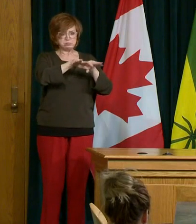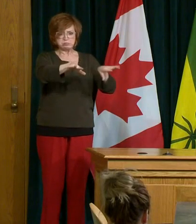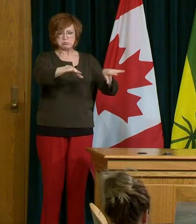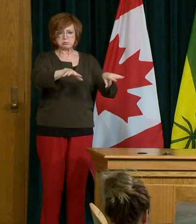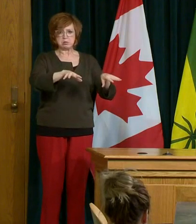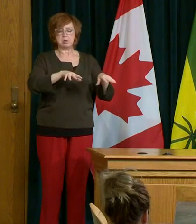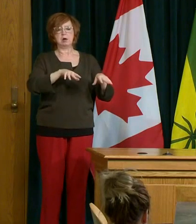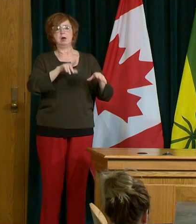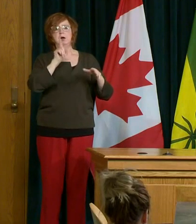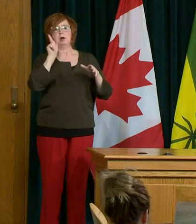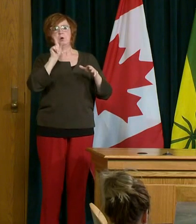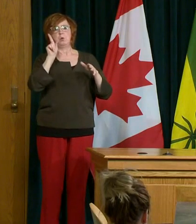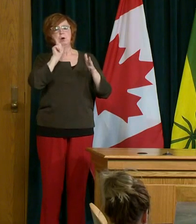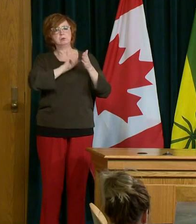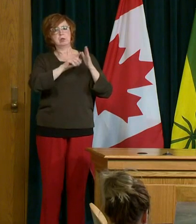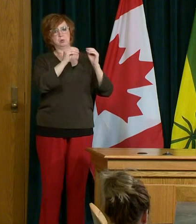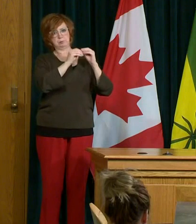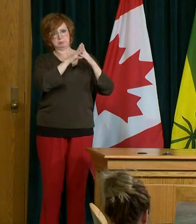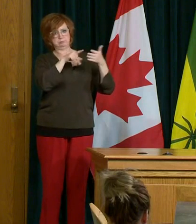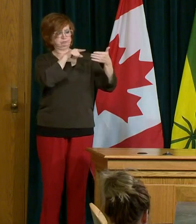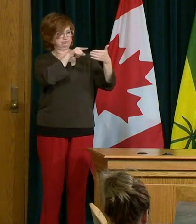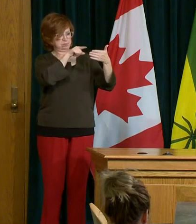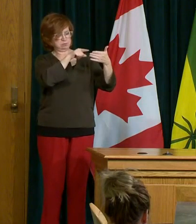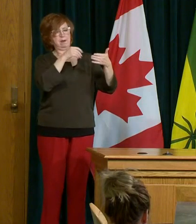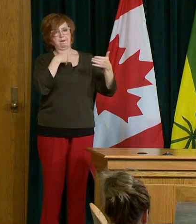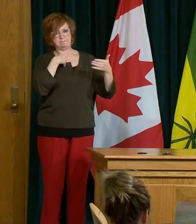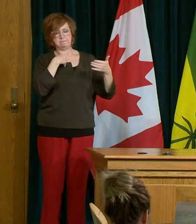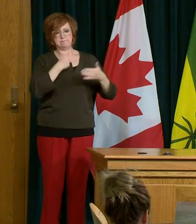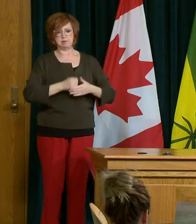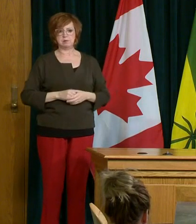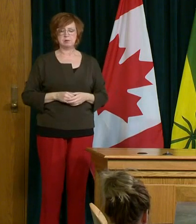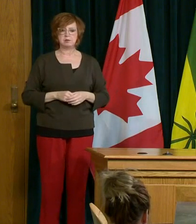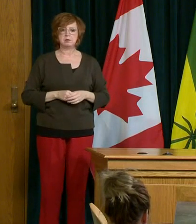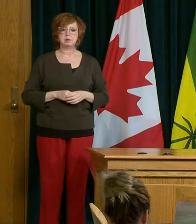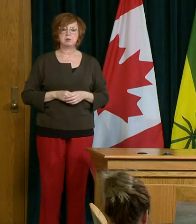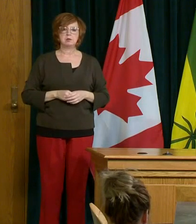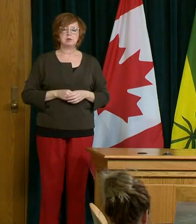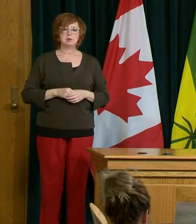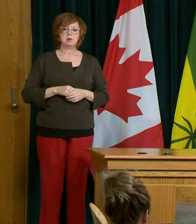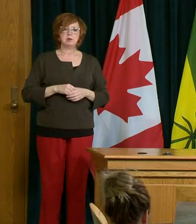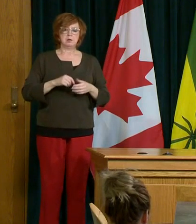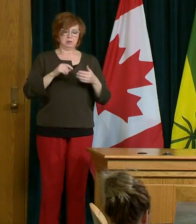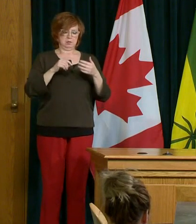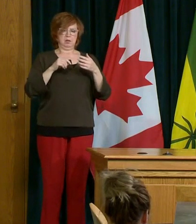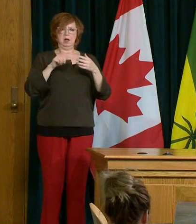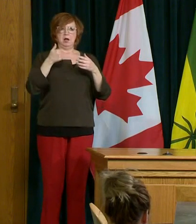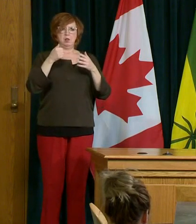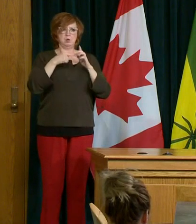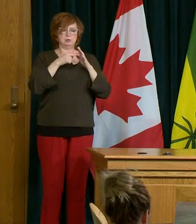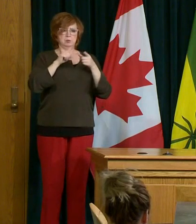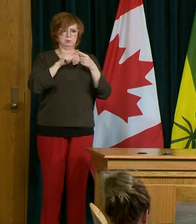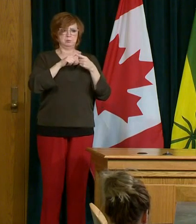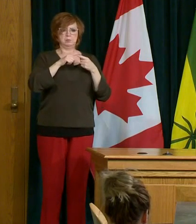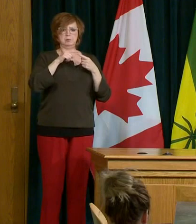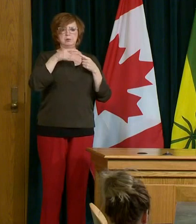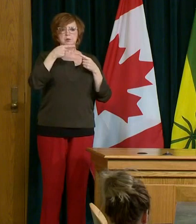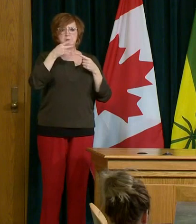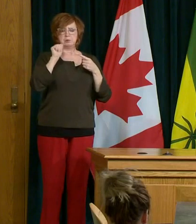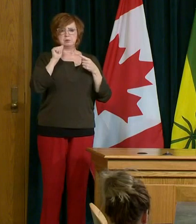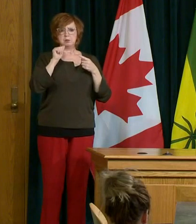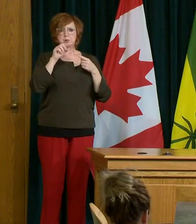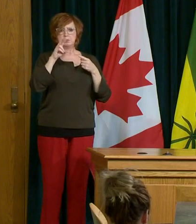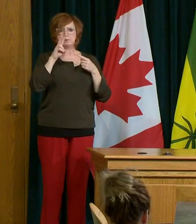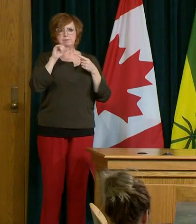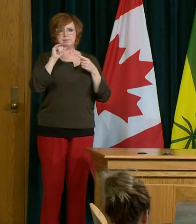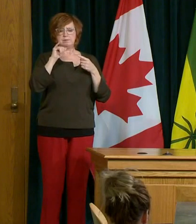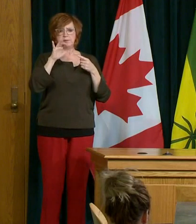one person in a acute care facility like Victoria Hospital or Meadow Lake, the initiation of